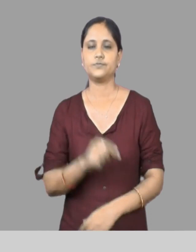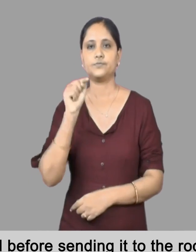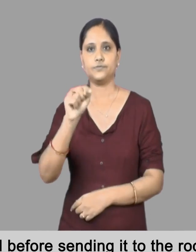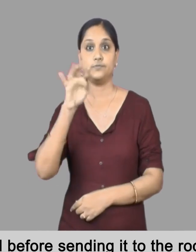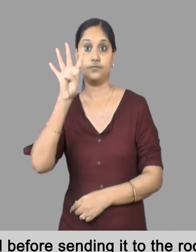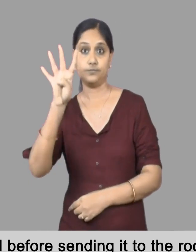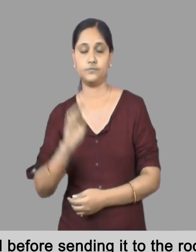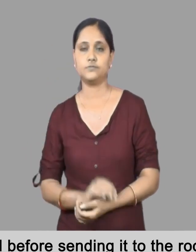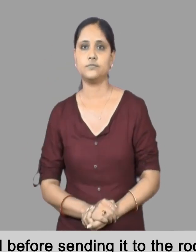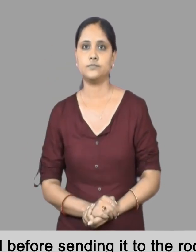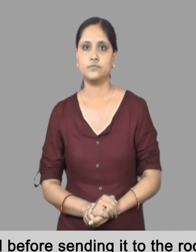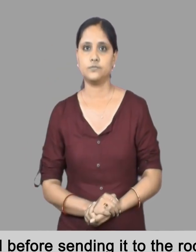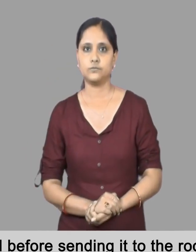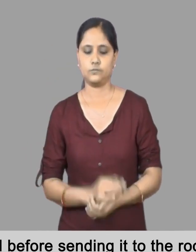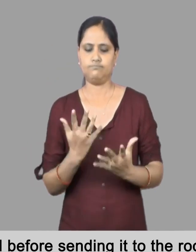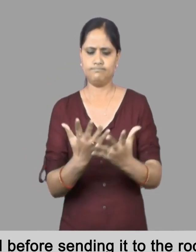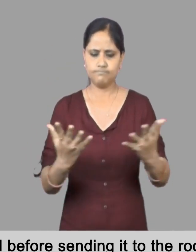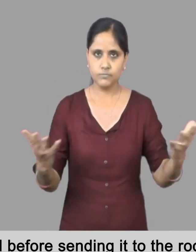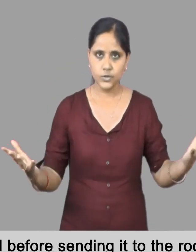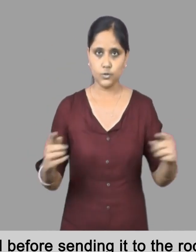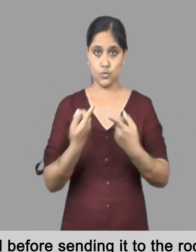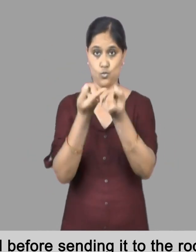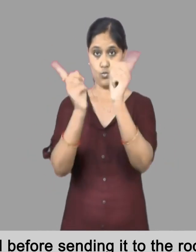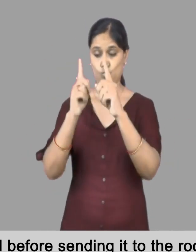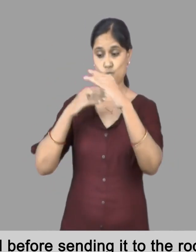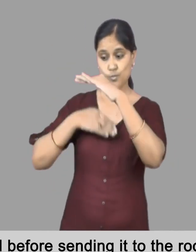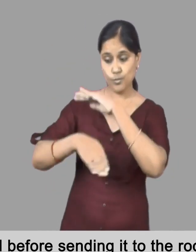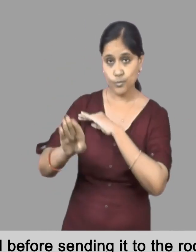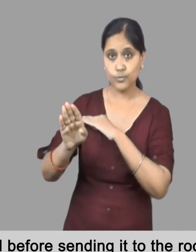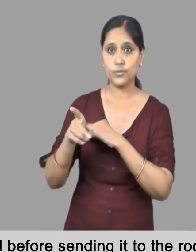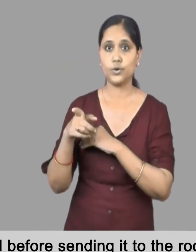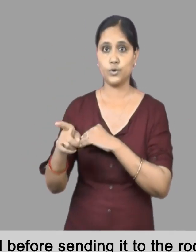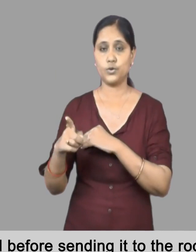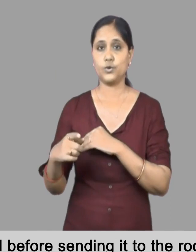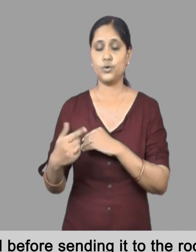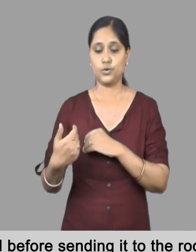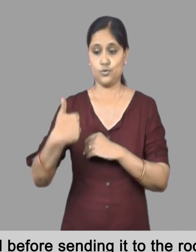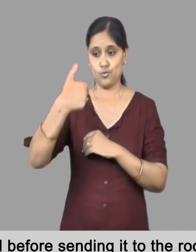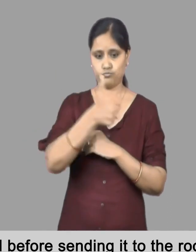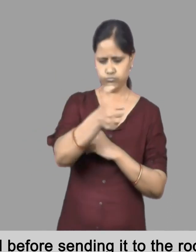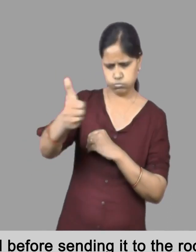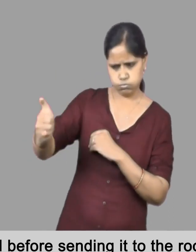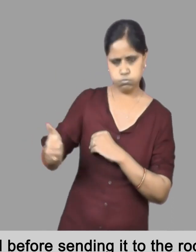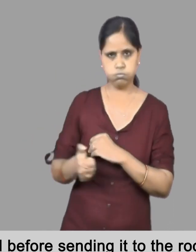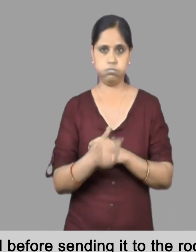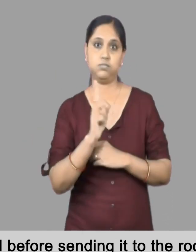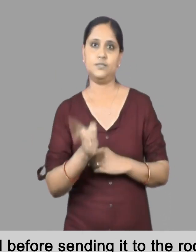Point 4. Luggage to be disinfected before sending it to the rooms.